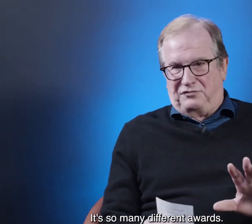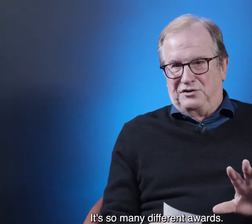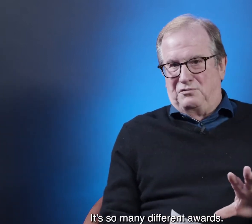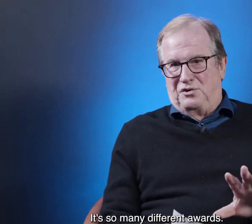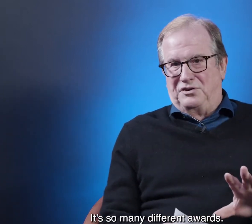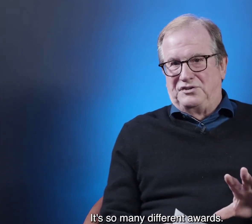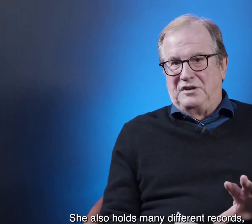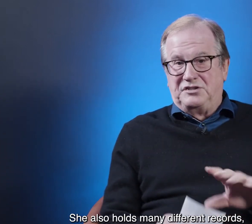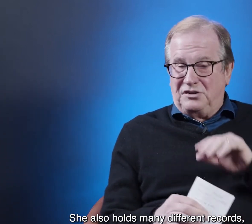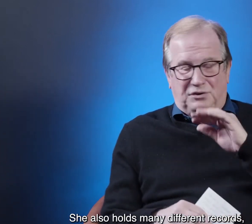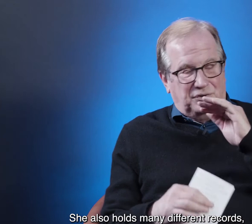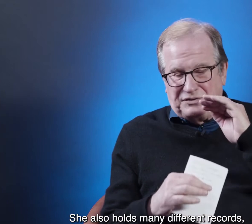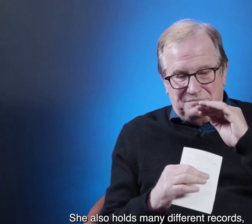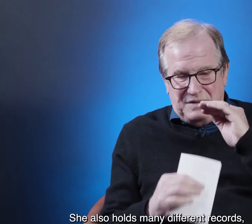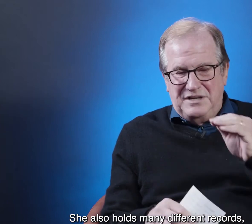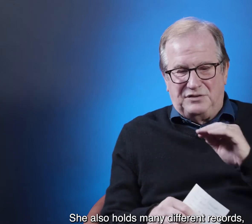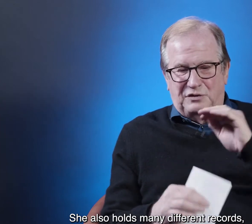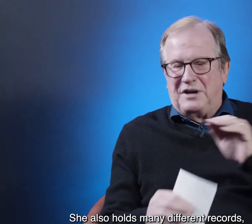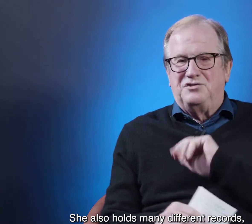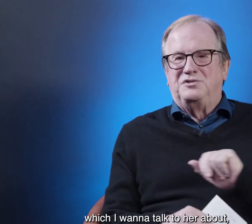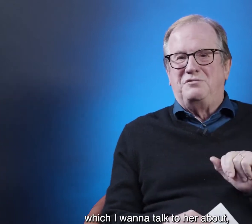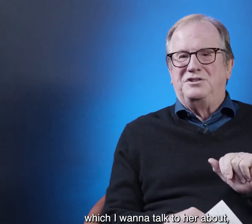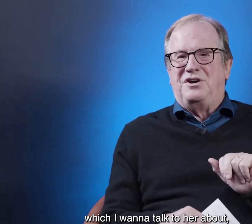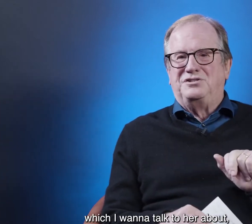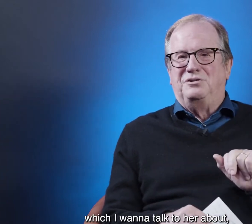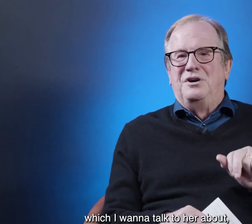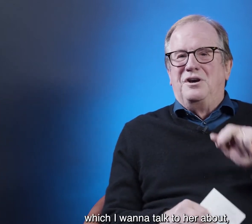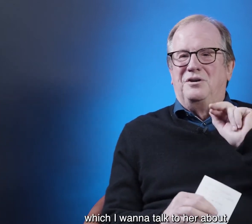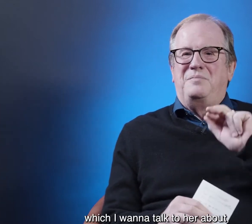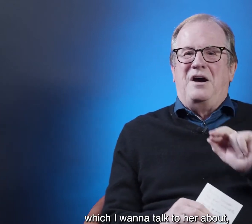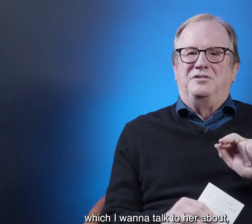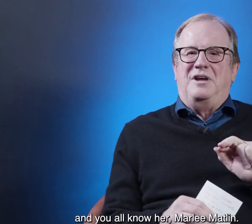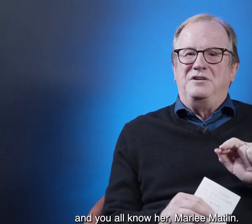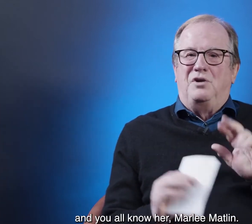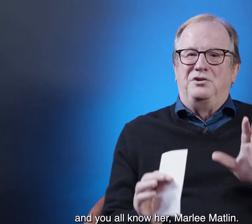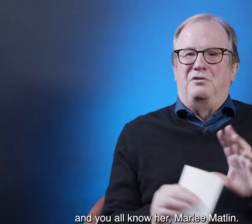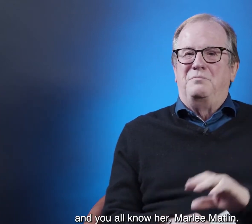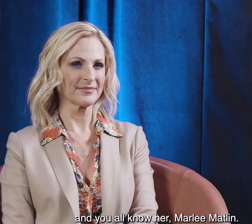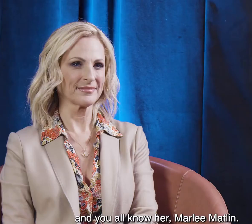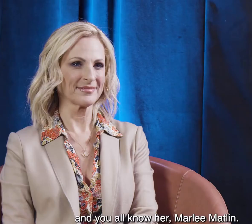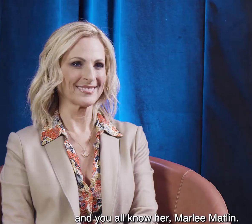different awards. She also holds many different records, which I want to talk to her about, and you all know her, Marlee Matlin.